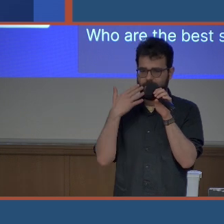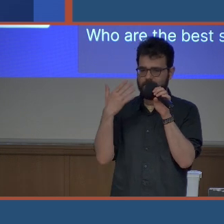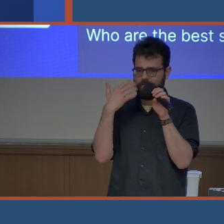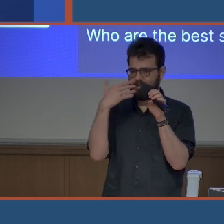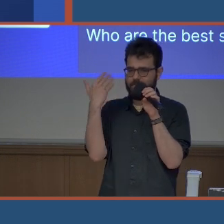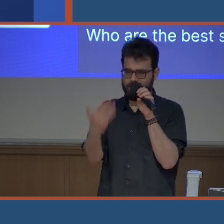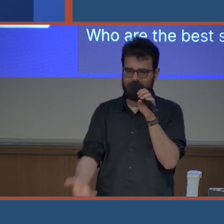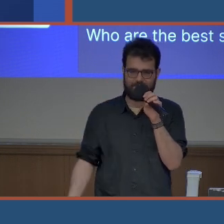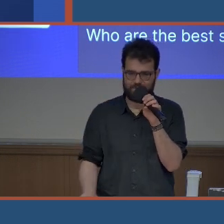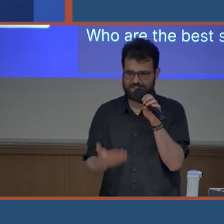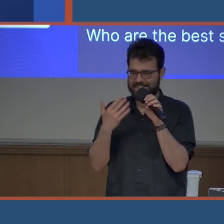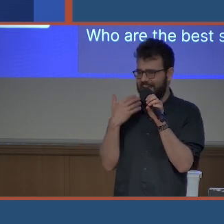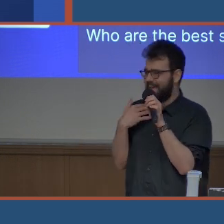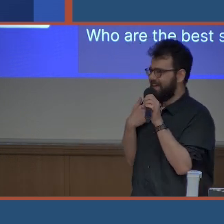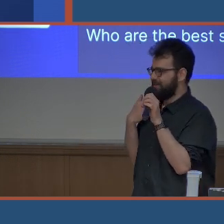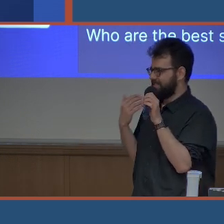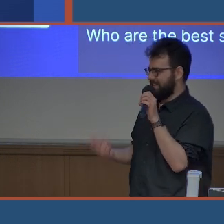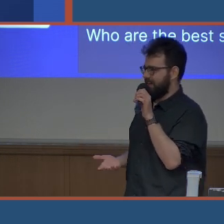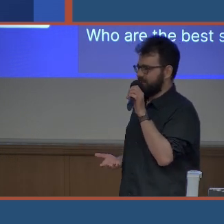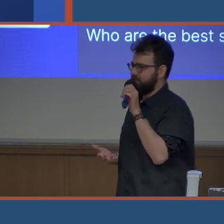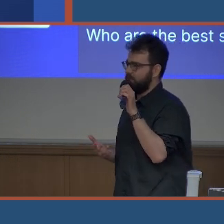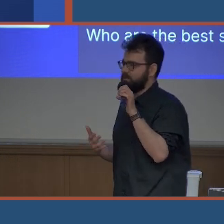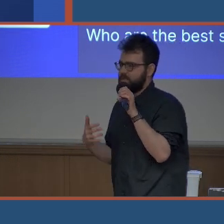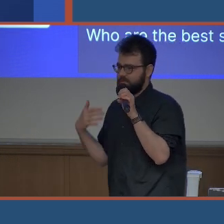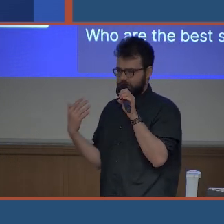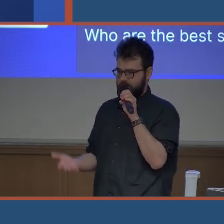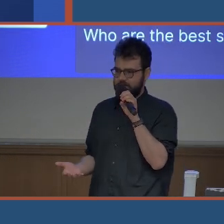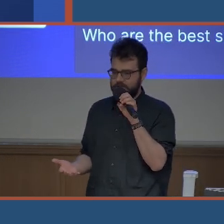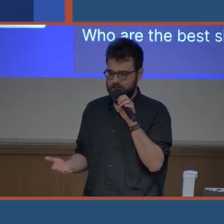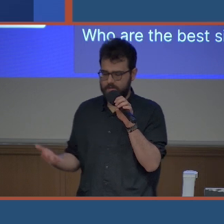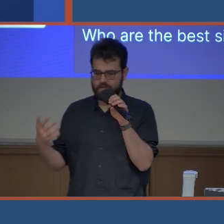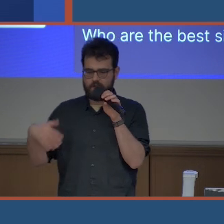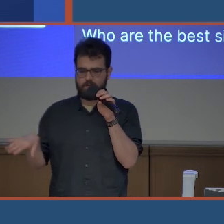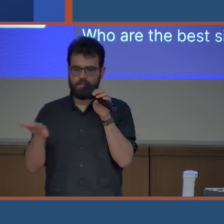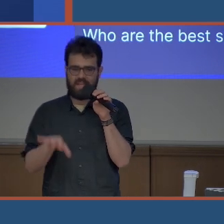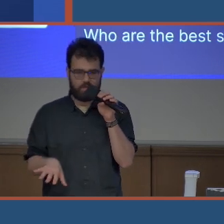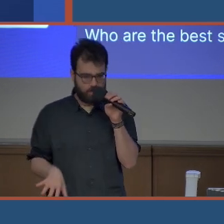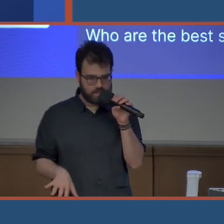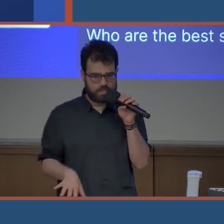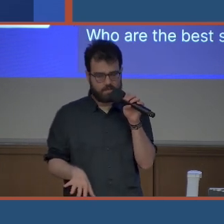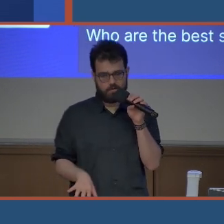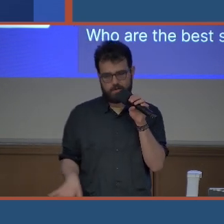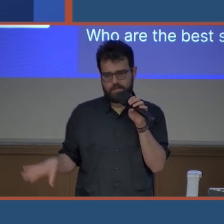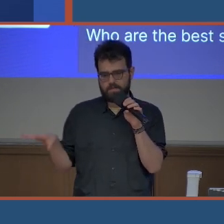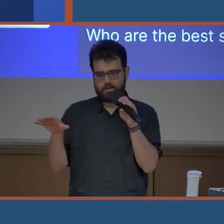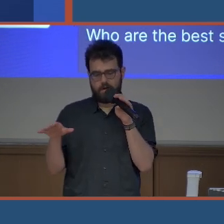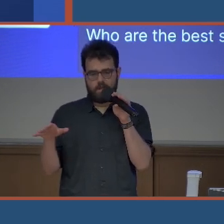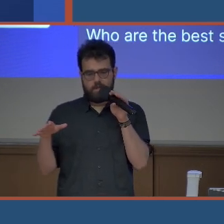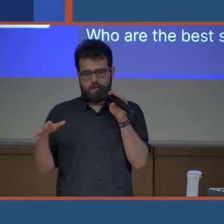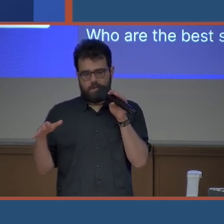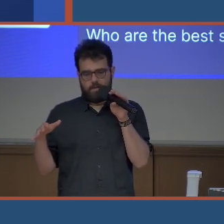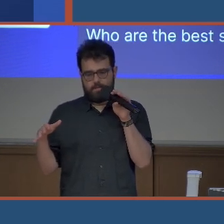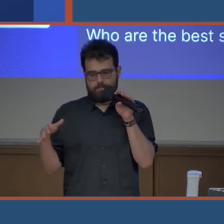words, phonetic words or sounds, we also use our hands. So these non-linguistic markers are